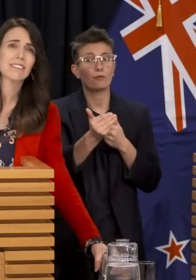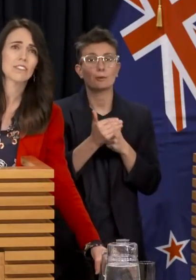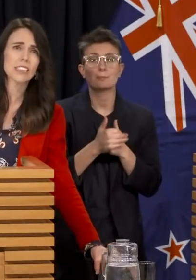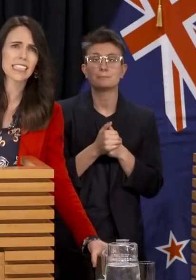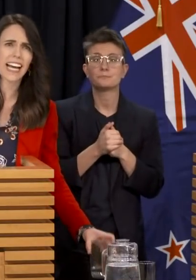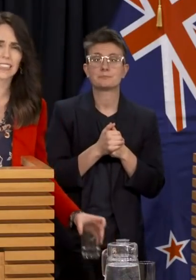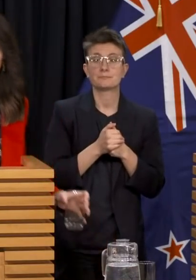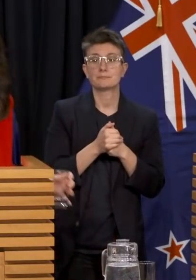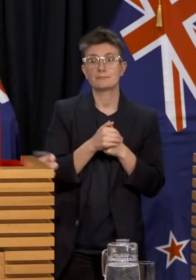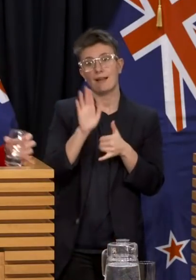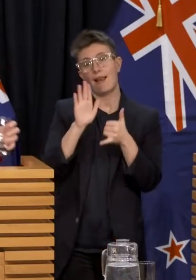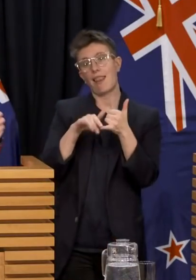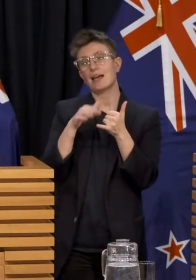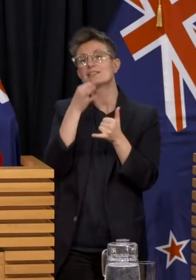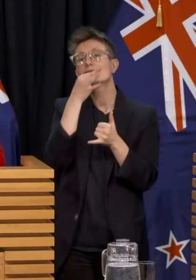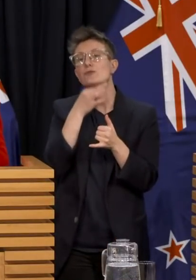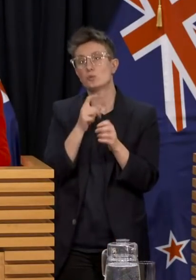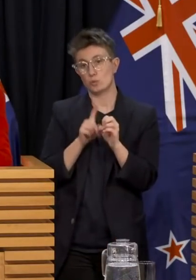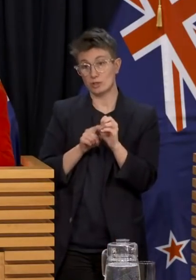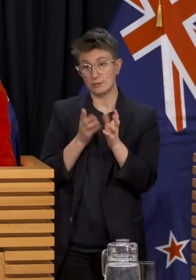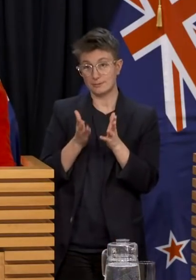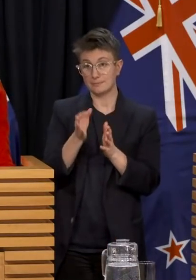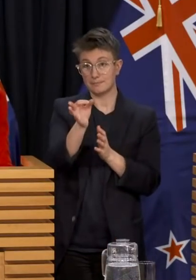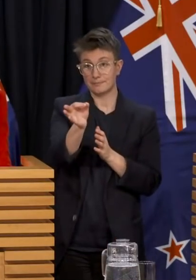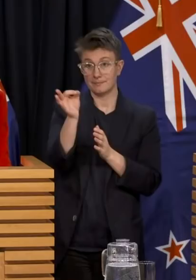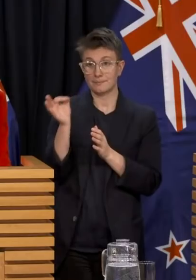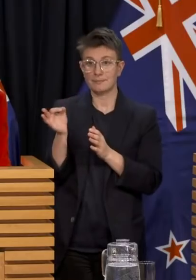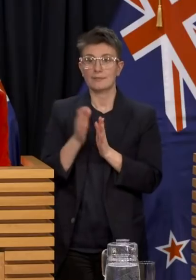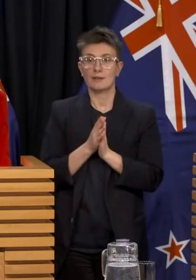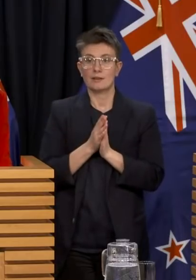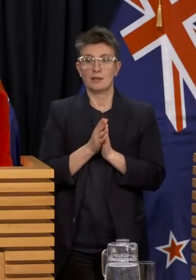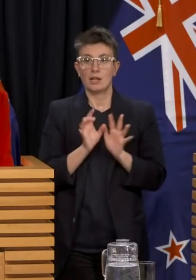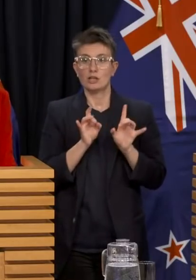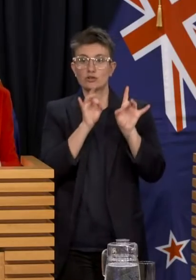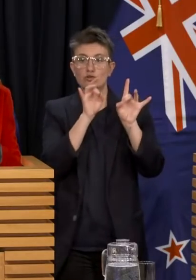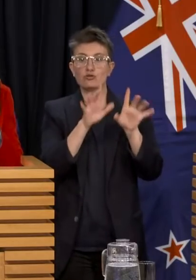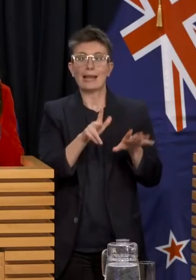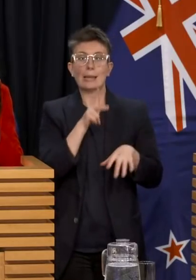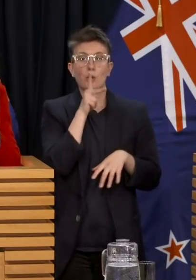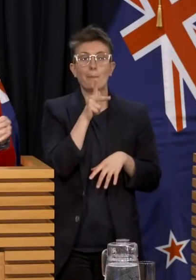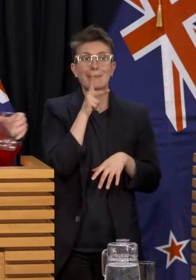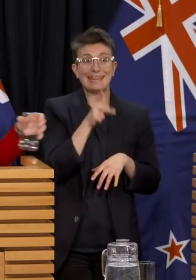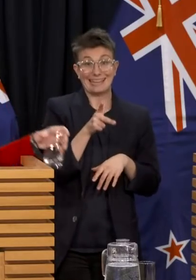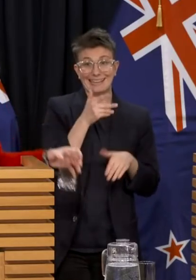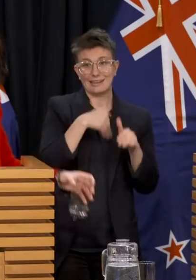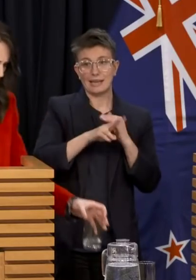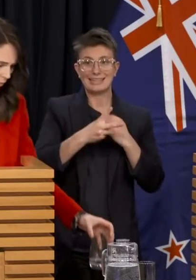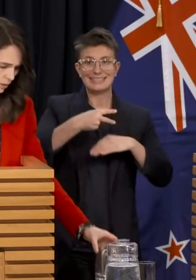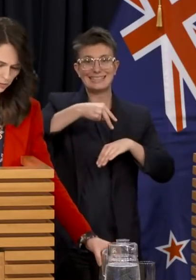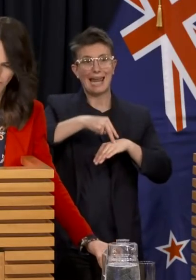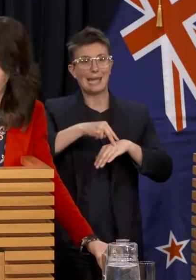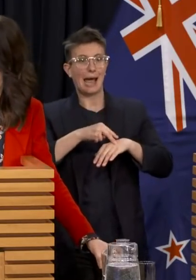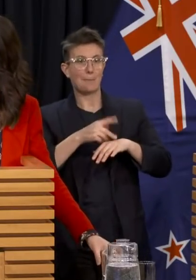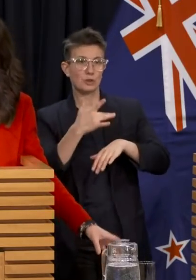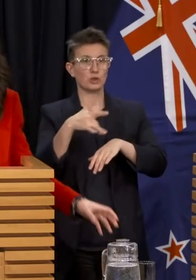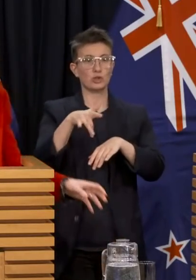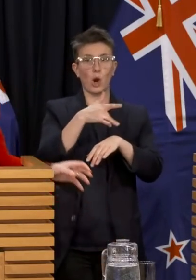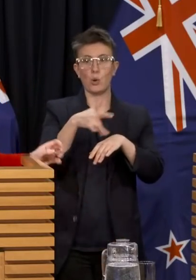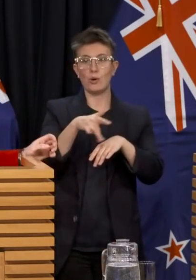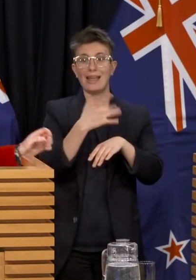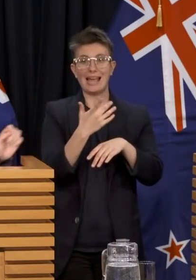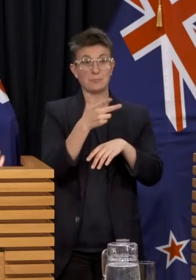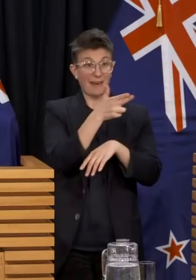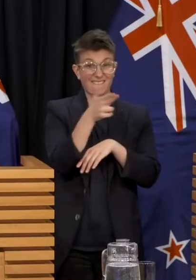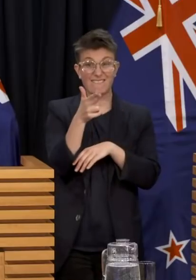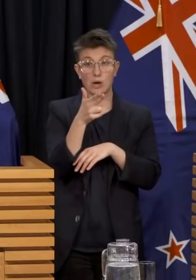An Australian... Just the last couple. Okay, an Australian comedian in a stand-up show is being caught on camera making light of the Christchurch mosque